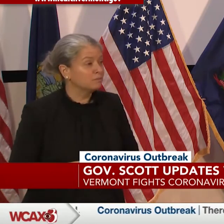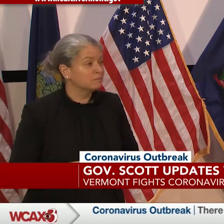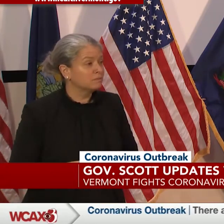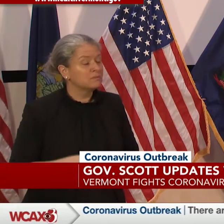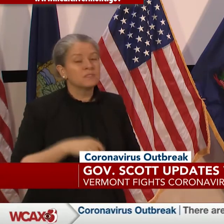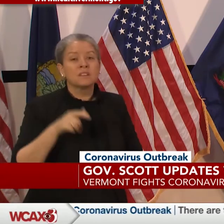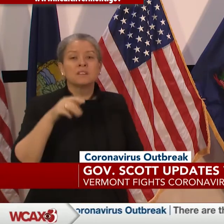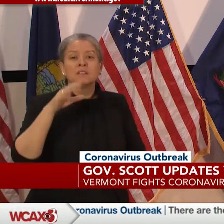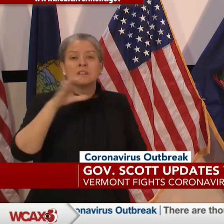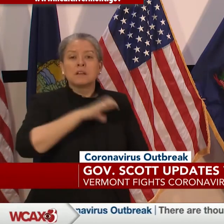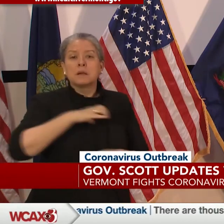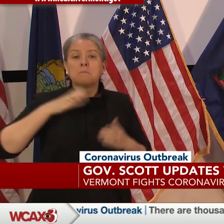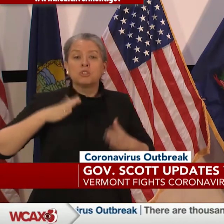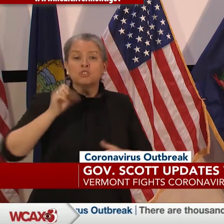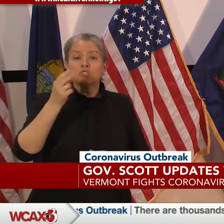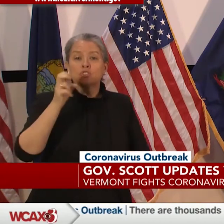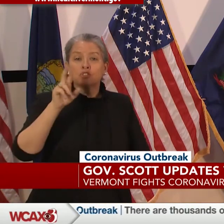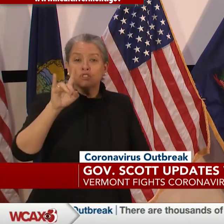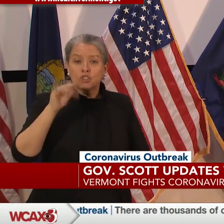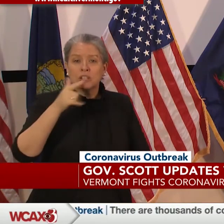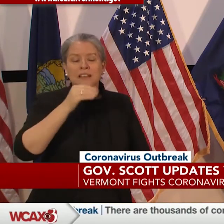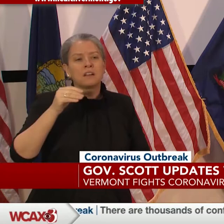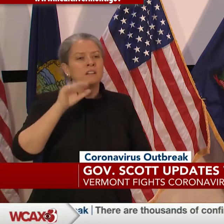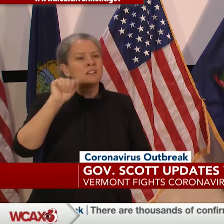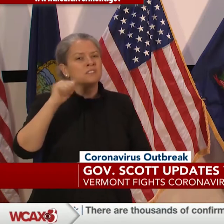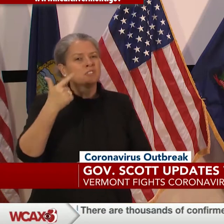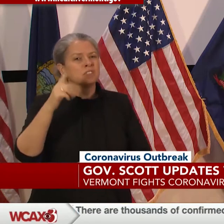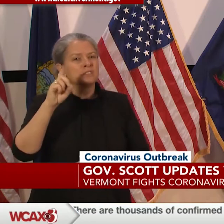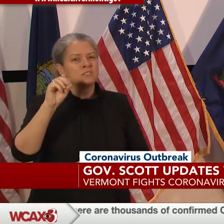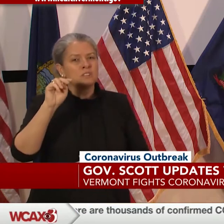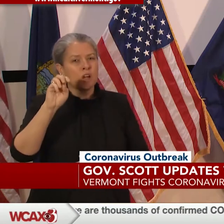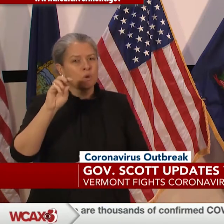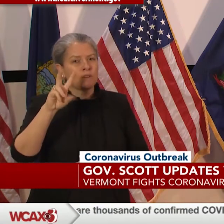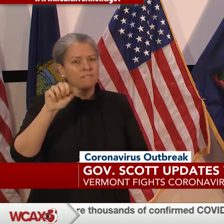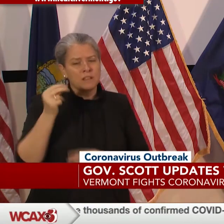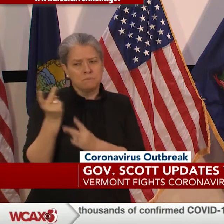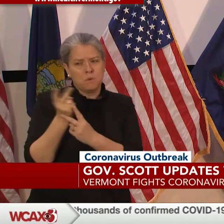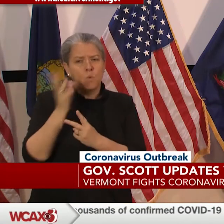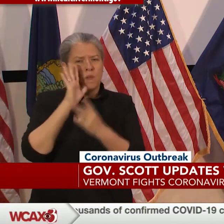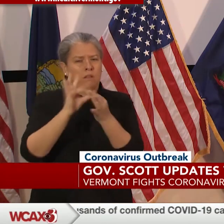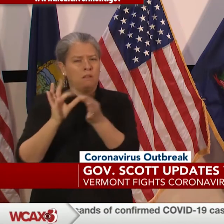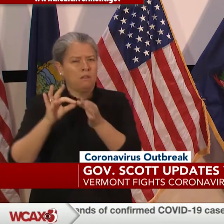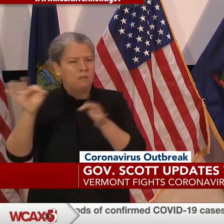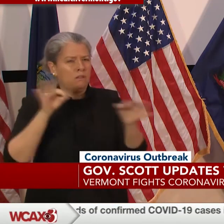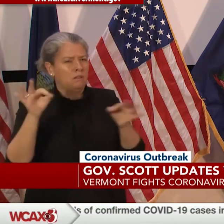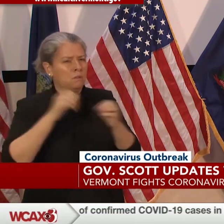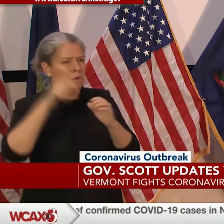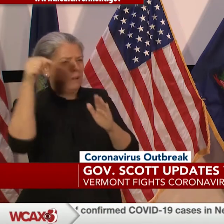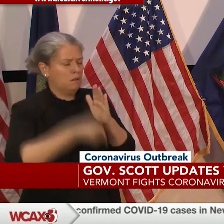Attorney General Donovan will provide more details shortly, and I want to thank them for their partnership.